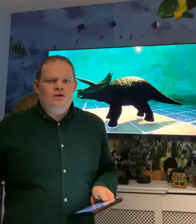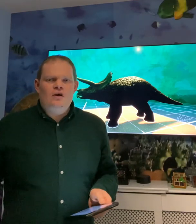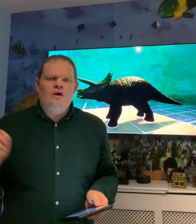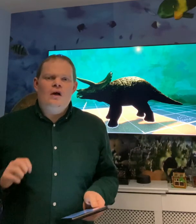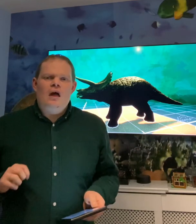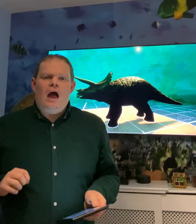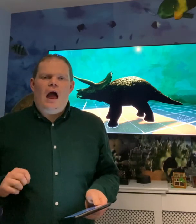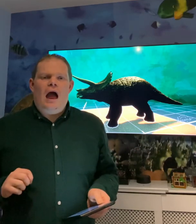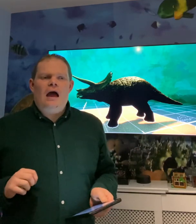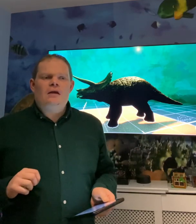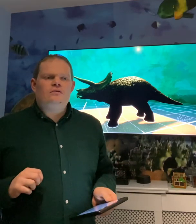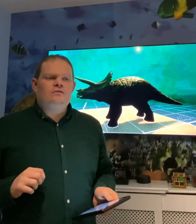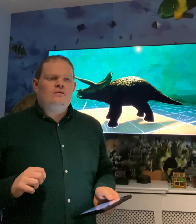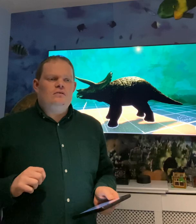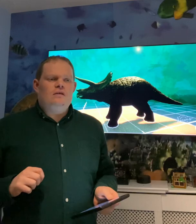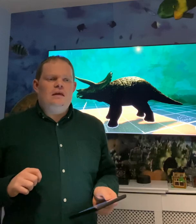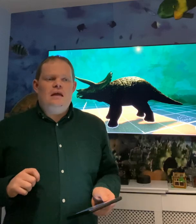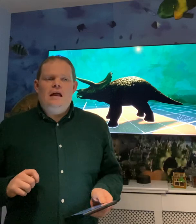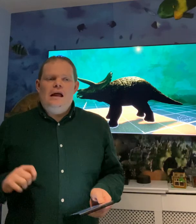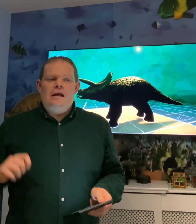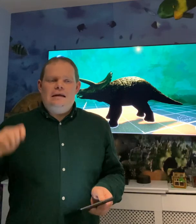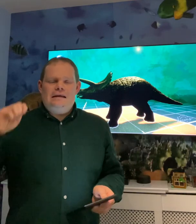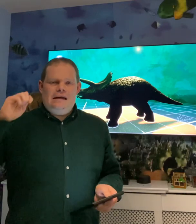Canada and